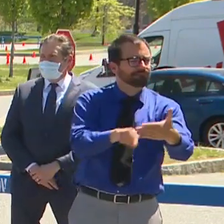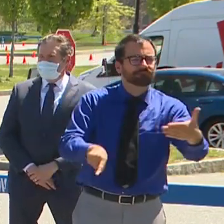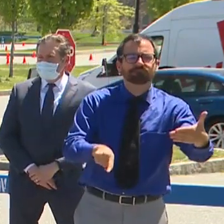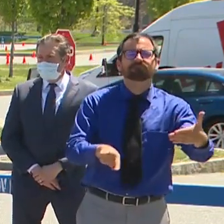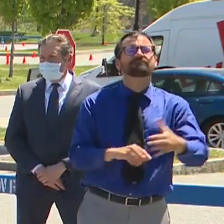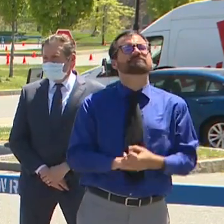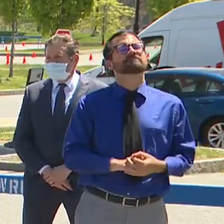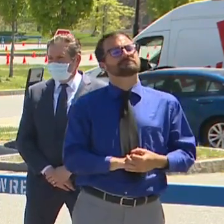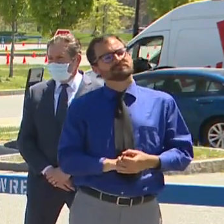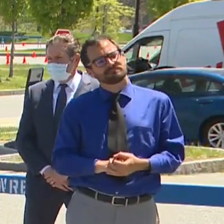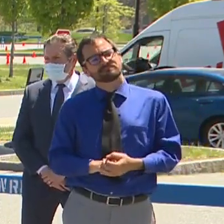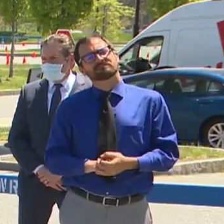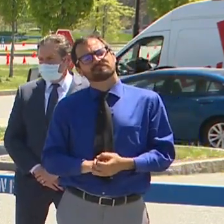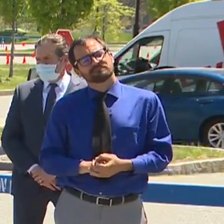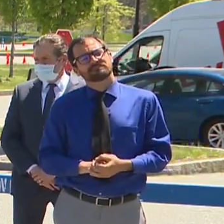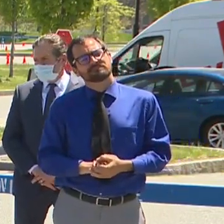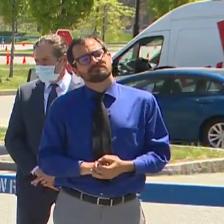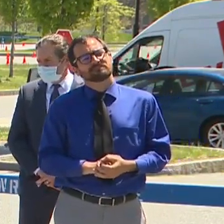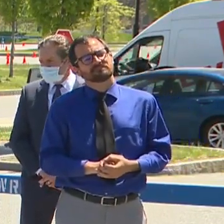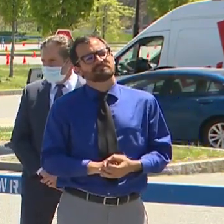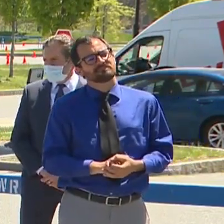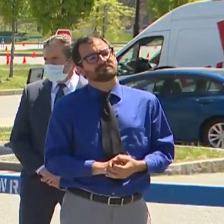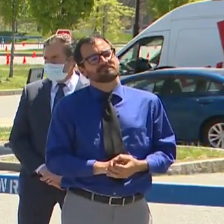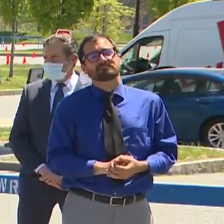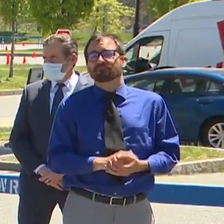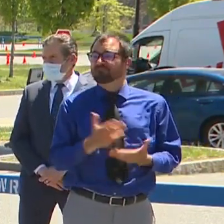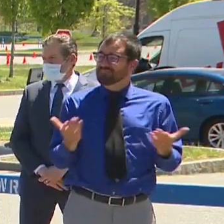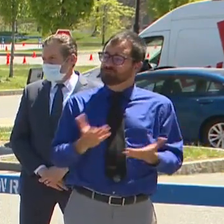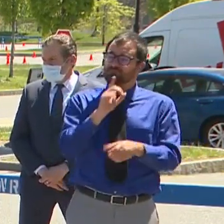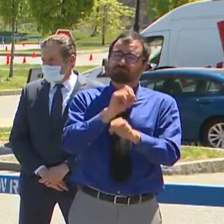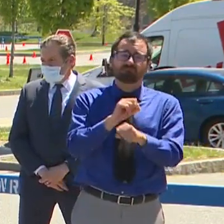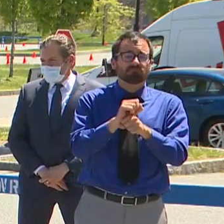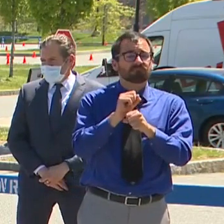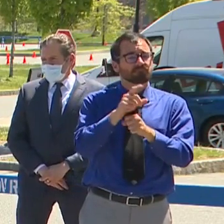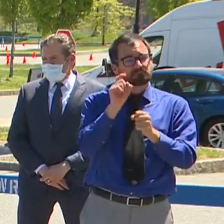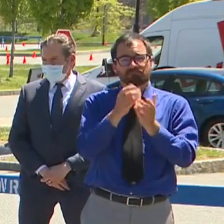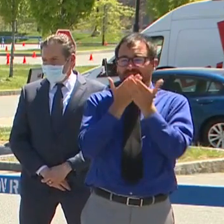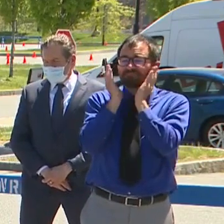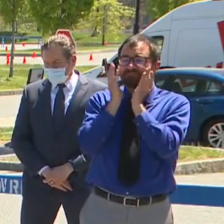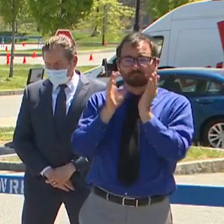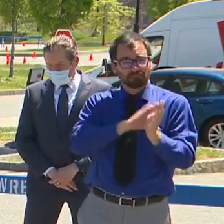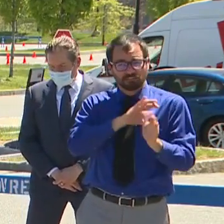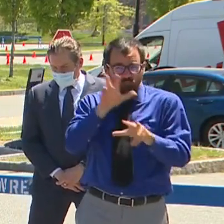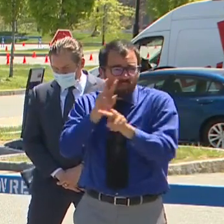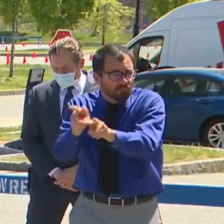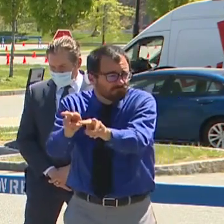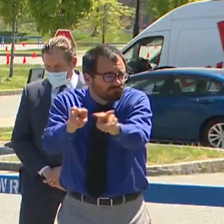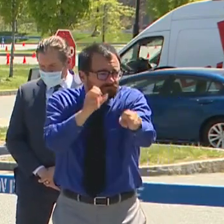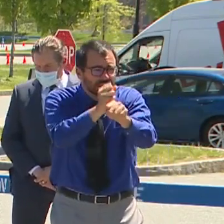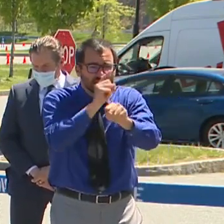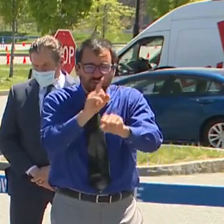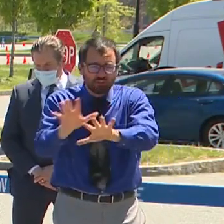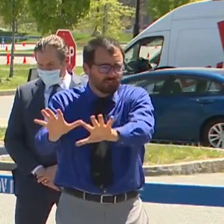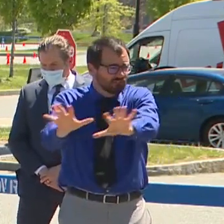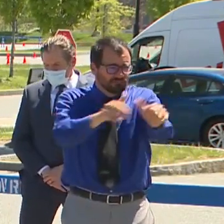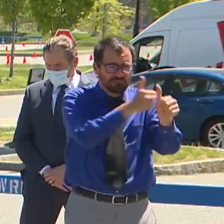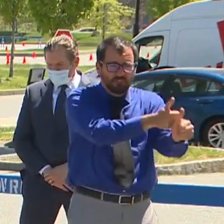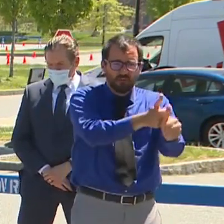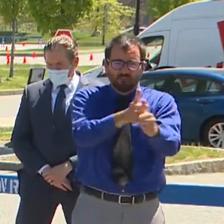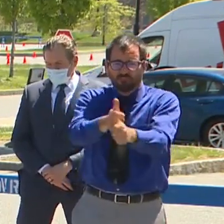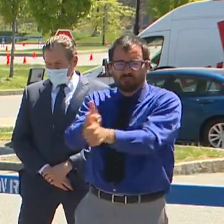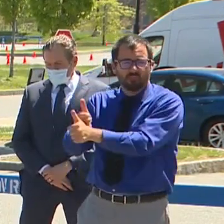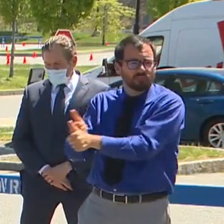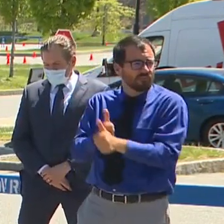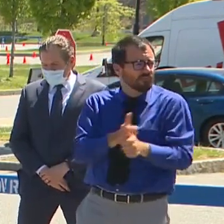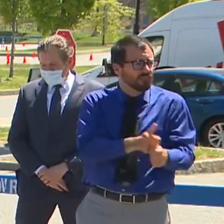masks. We're utilizing all of these strategies, but still we need to do all the most effective strategies we can.